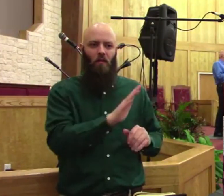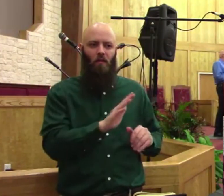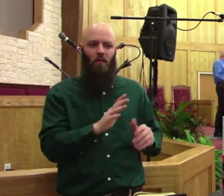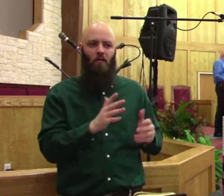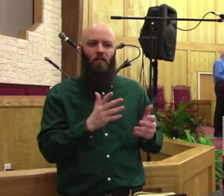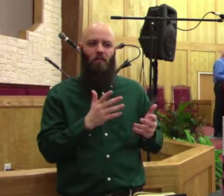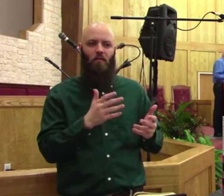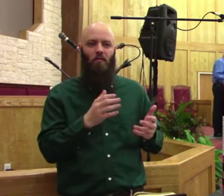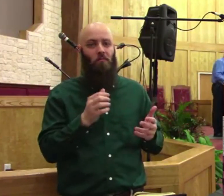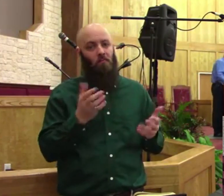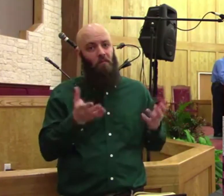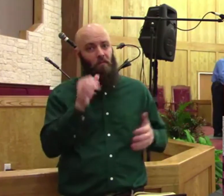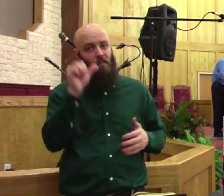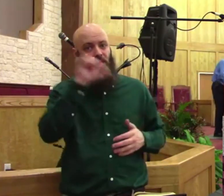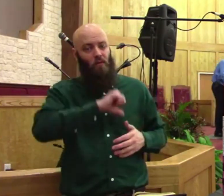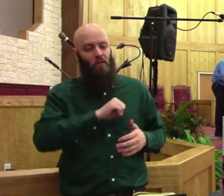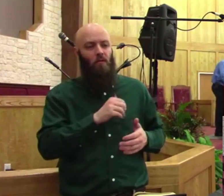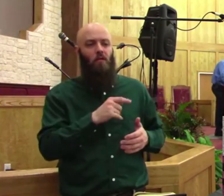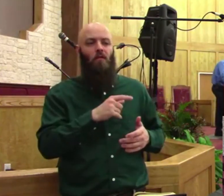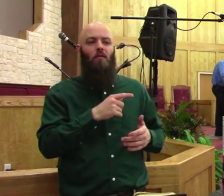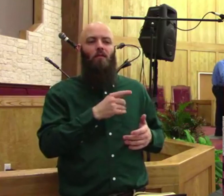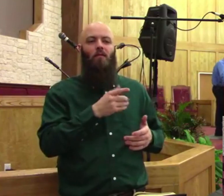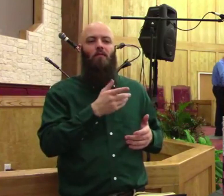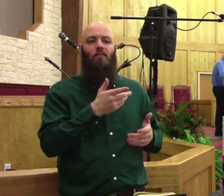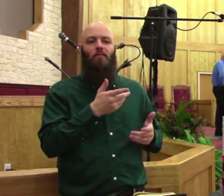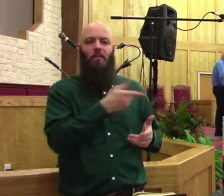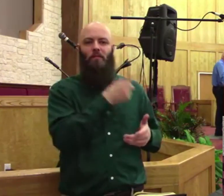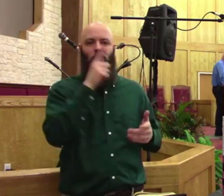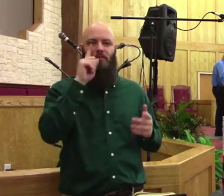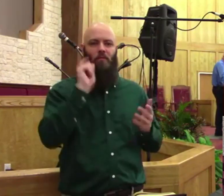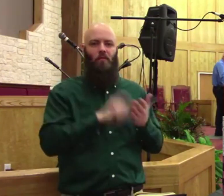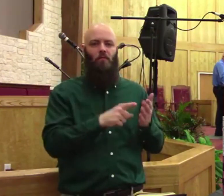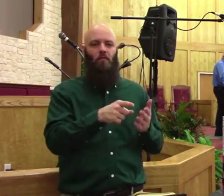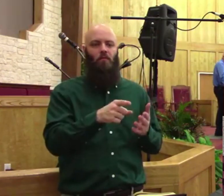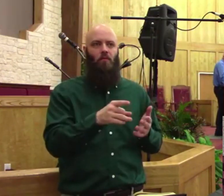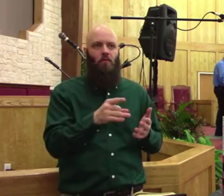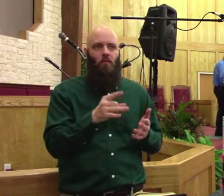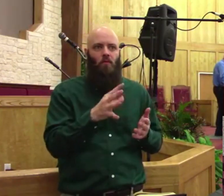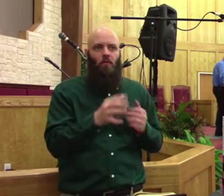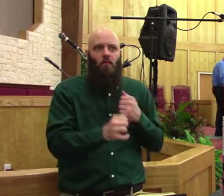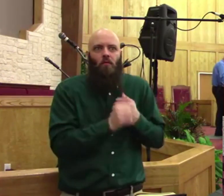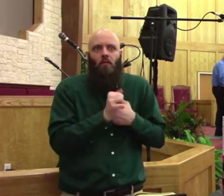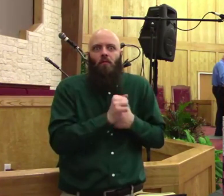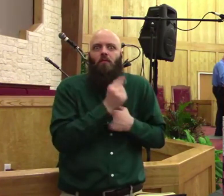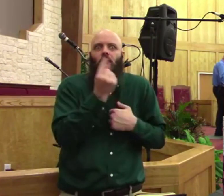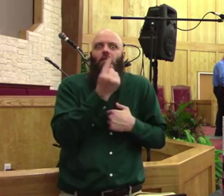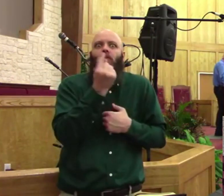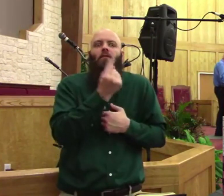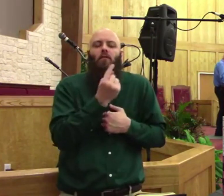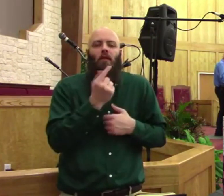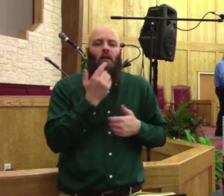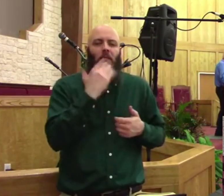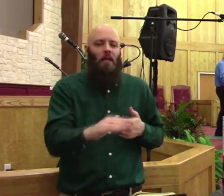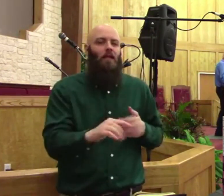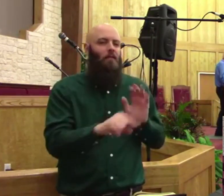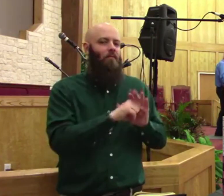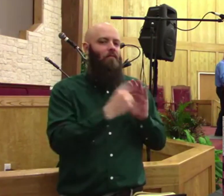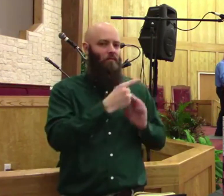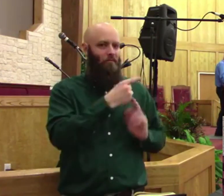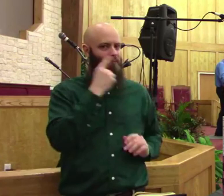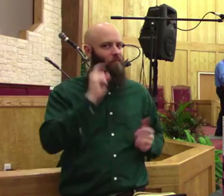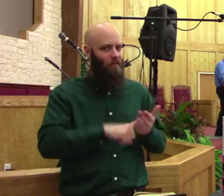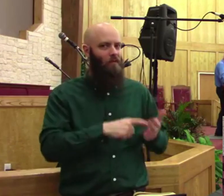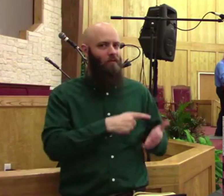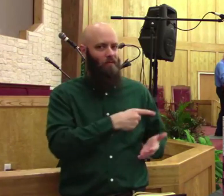probably drunken state, he realized this was an ominous writing. This was something bad was going on. His life